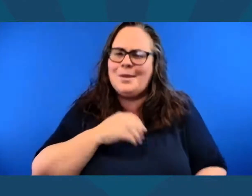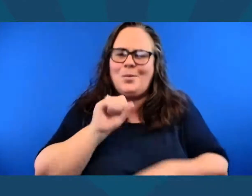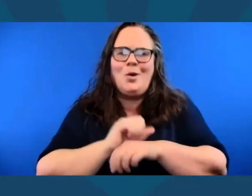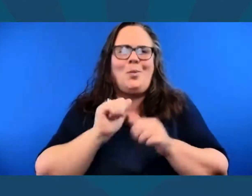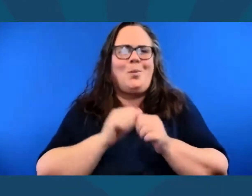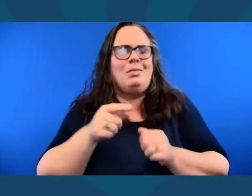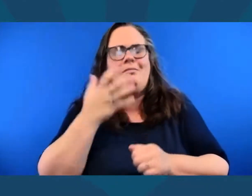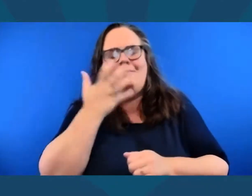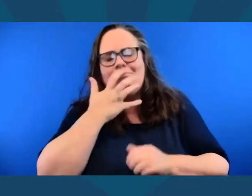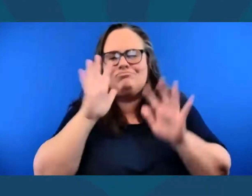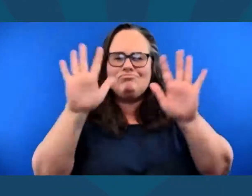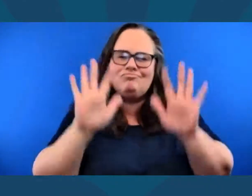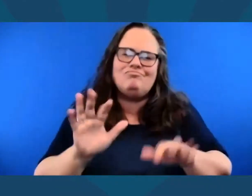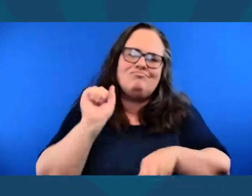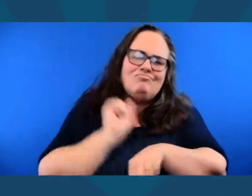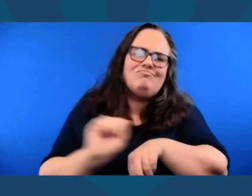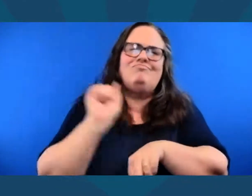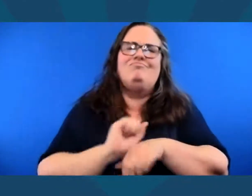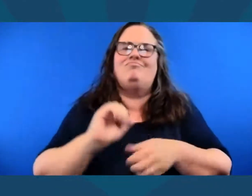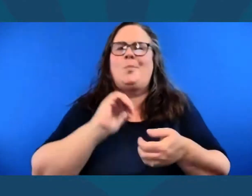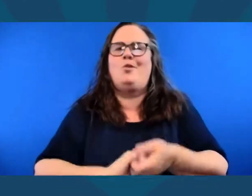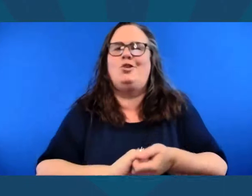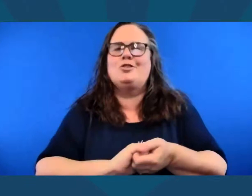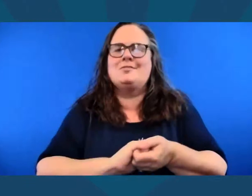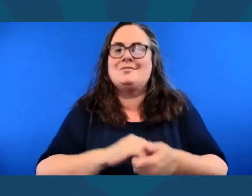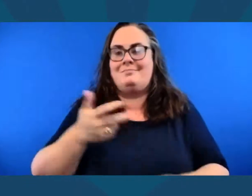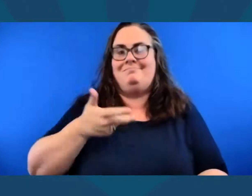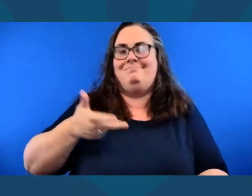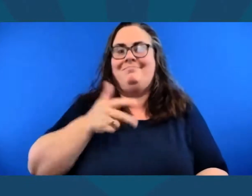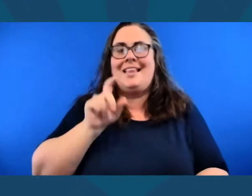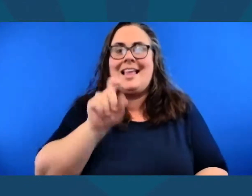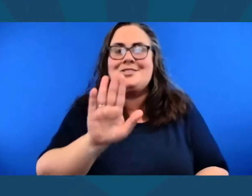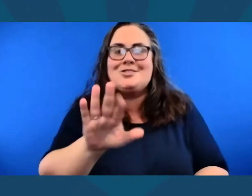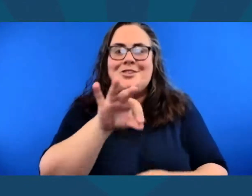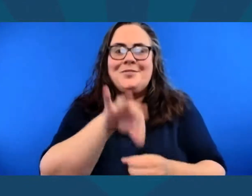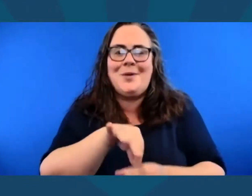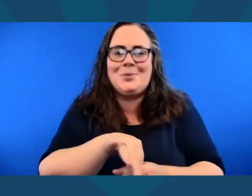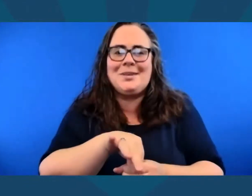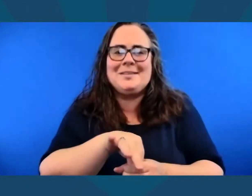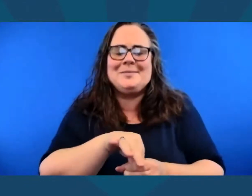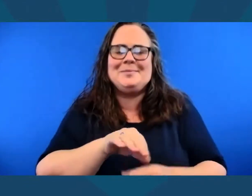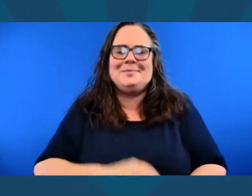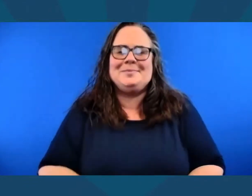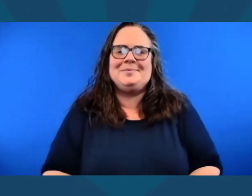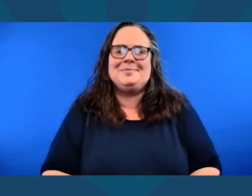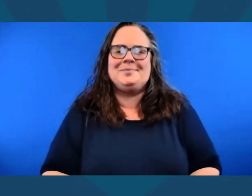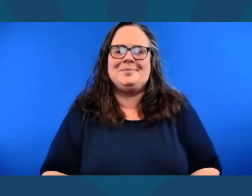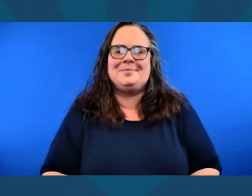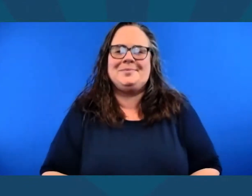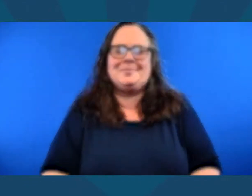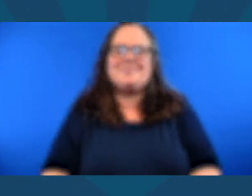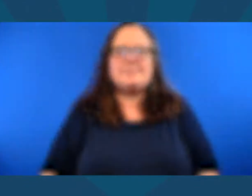and I'm glad to work with such outstanding and hardworking partners. We ask for your